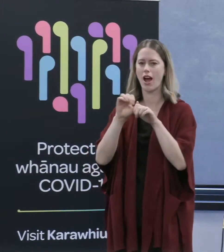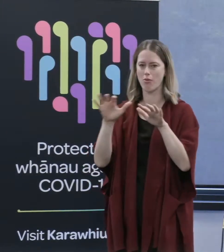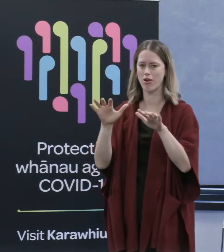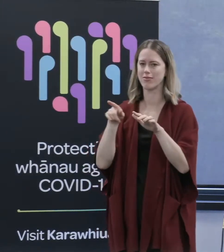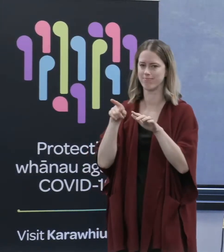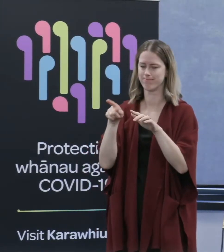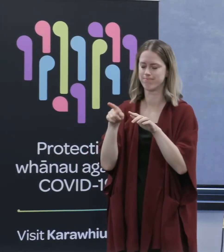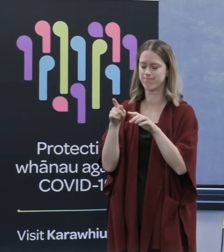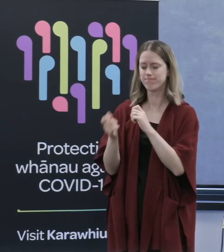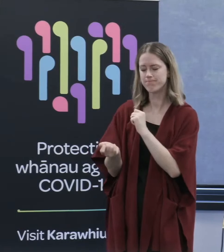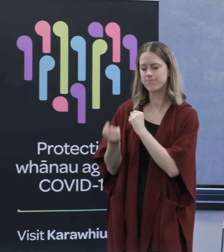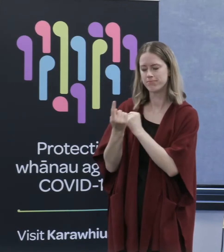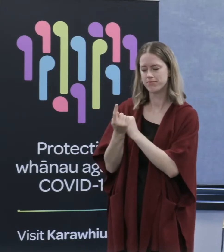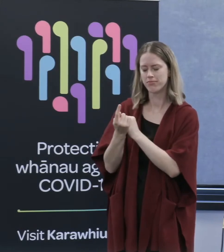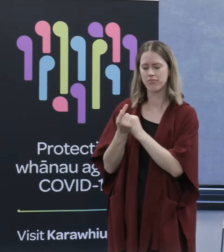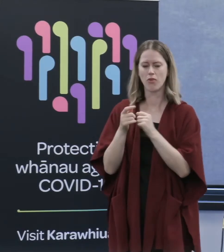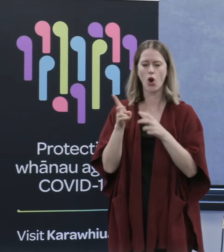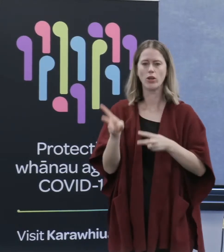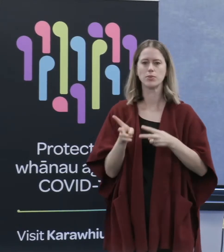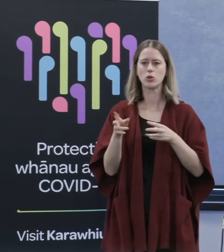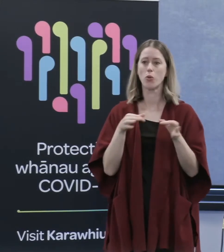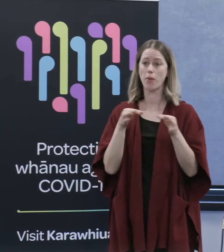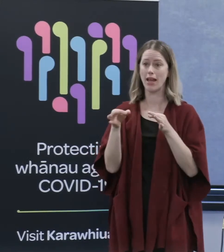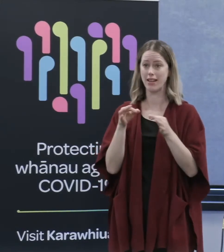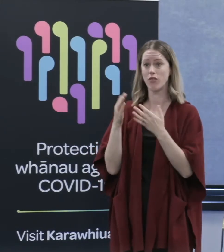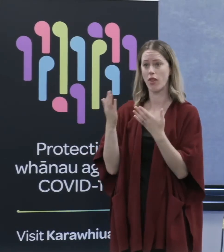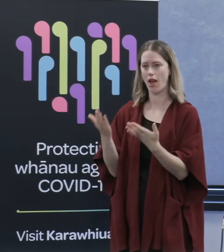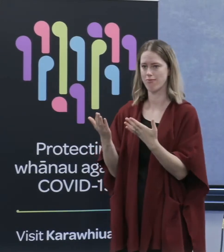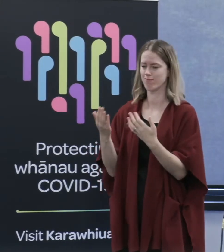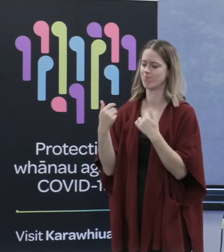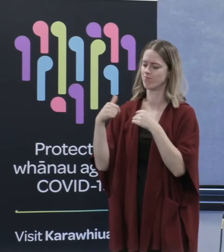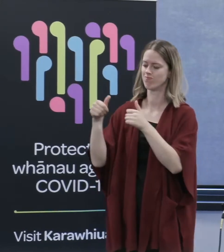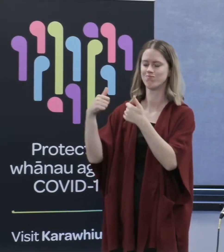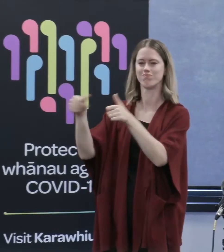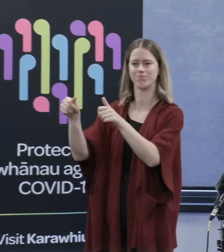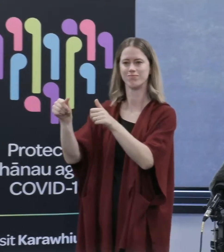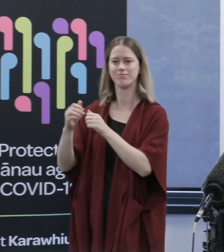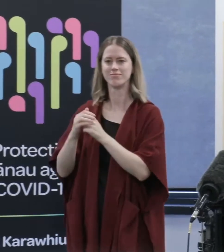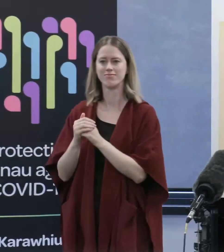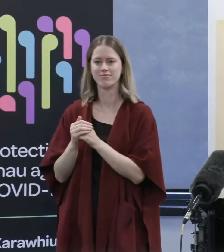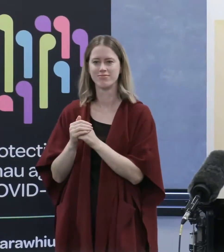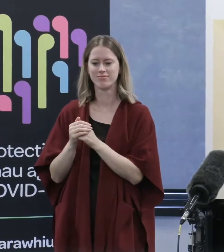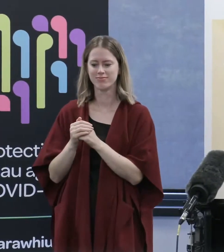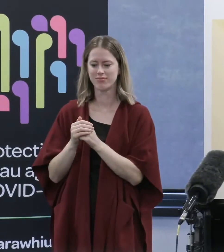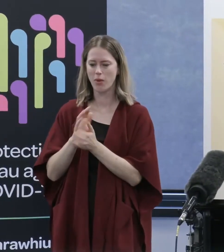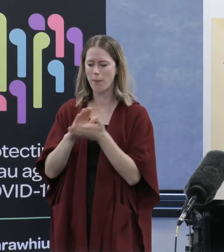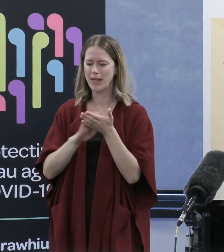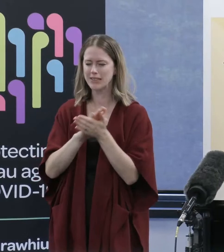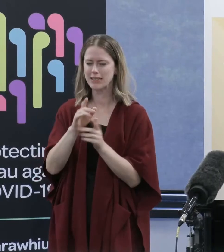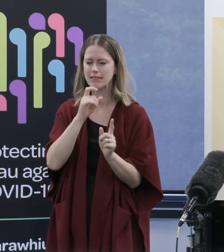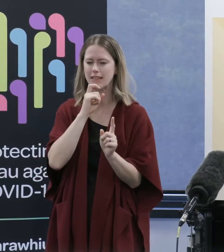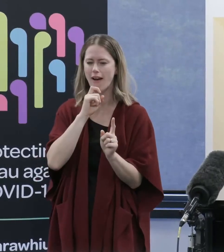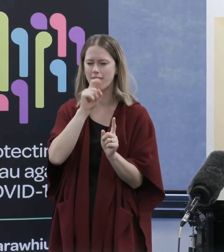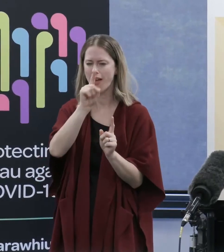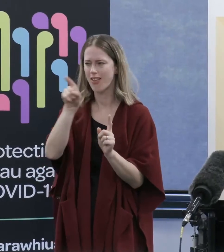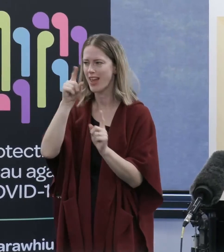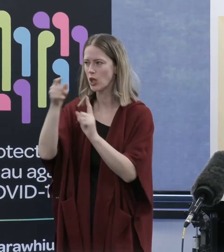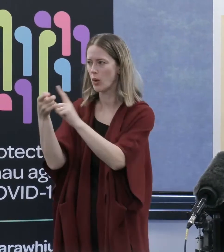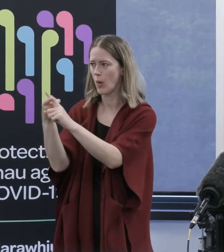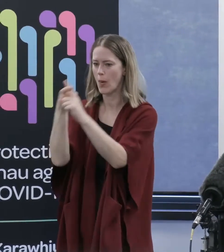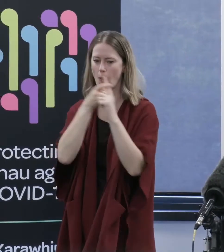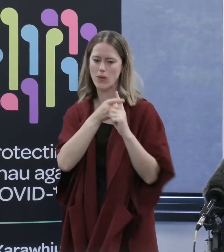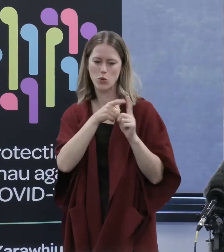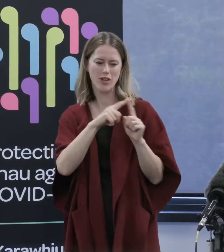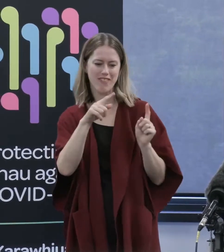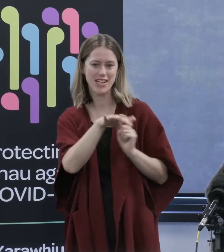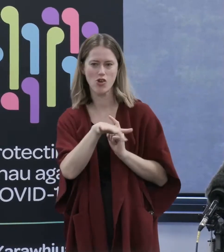think that the planning that our hospitals did paid off, because it meant they were able to deploy staff to those areas where they were